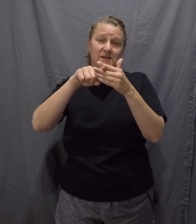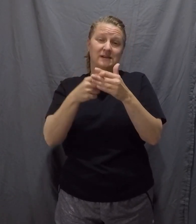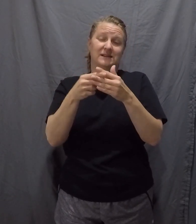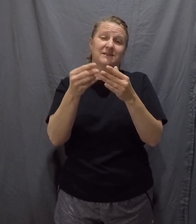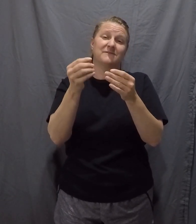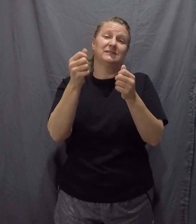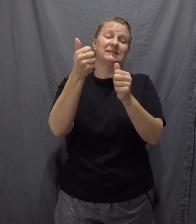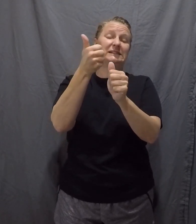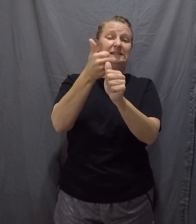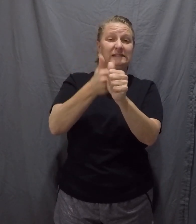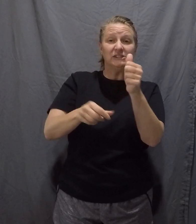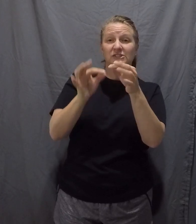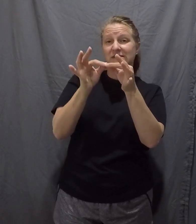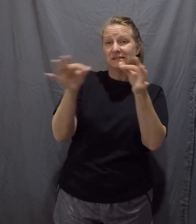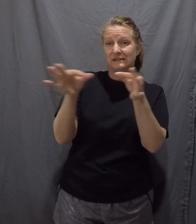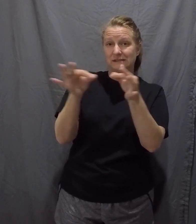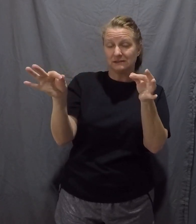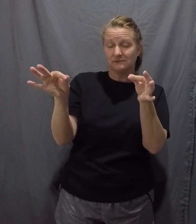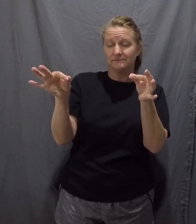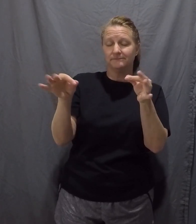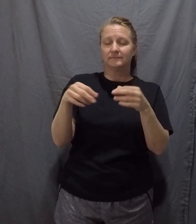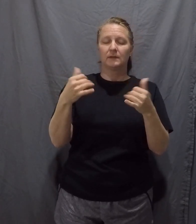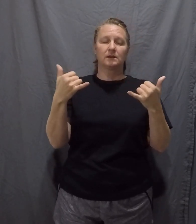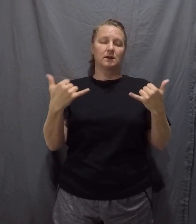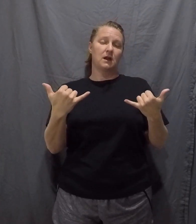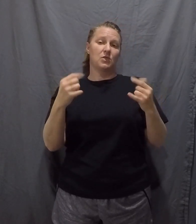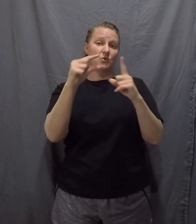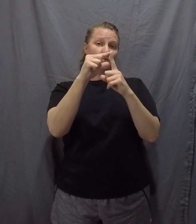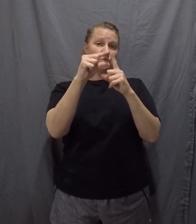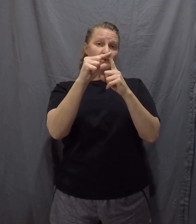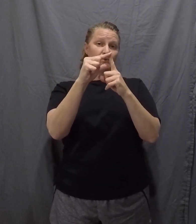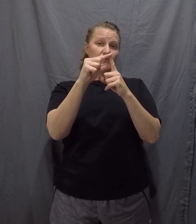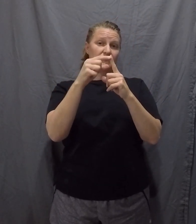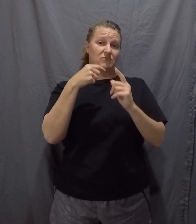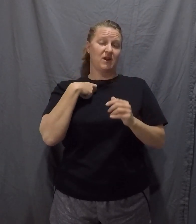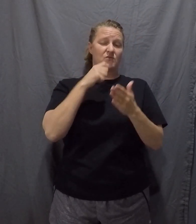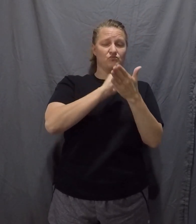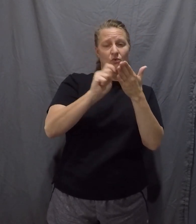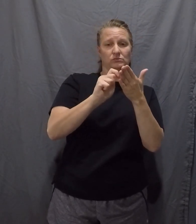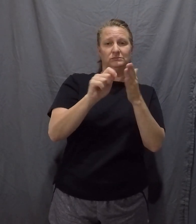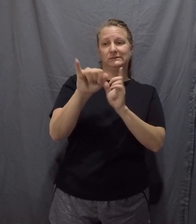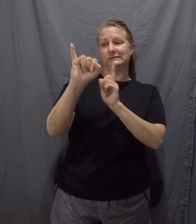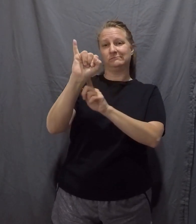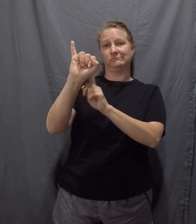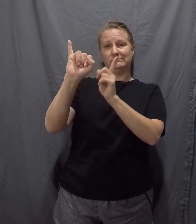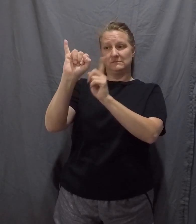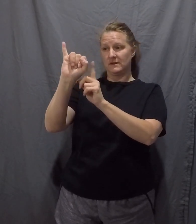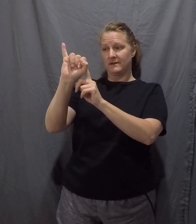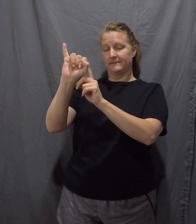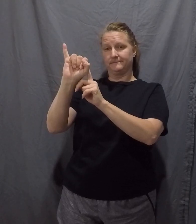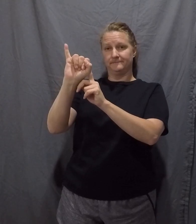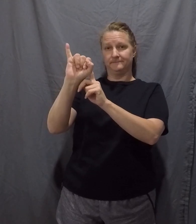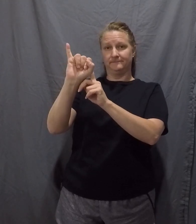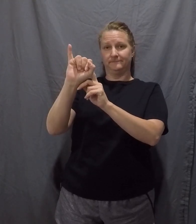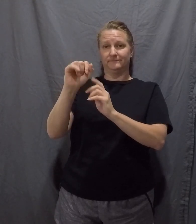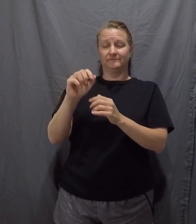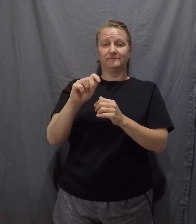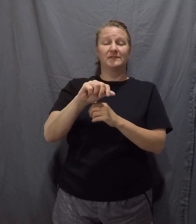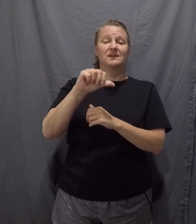Now, the word that I've written is I. Another rule in English is that every single time you